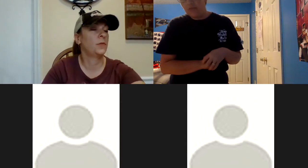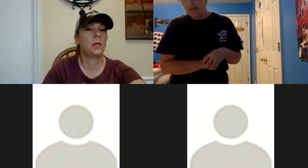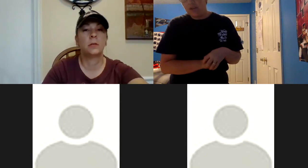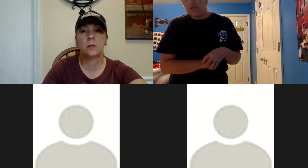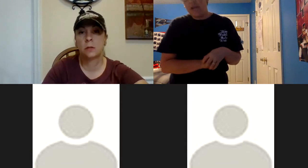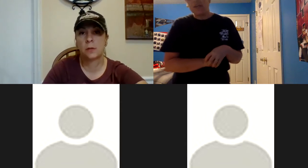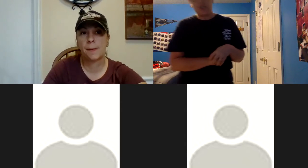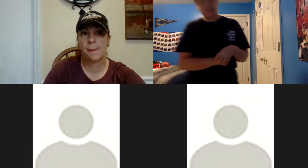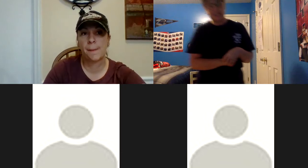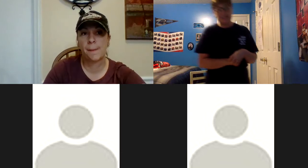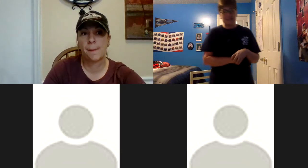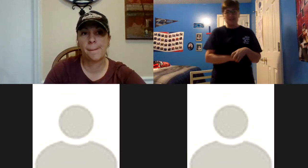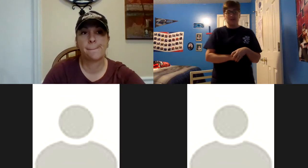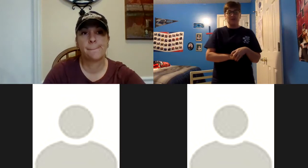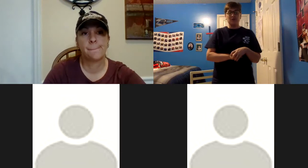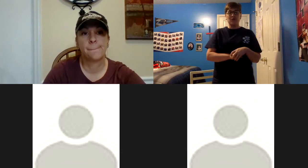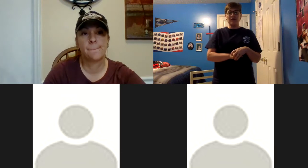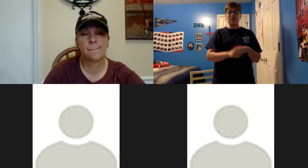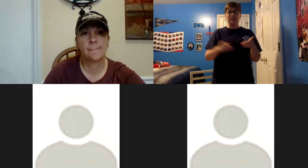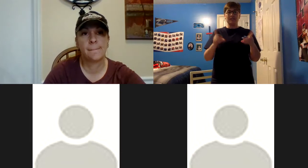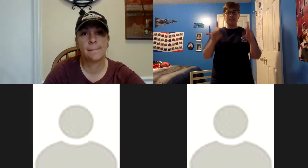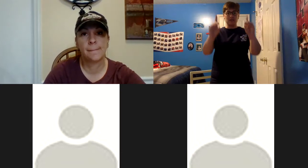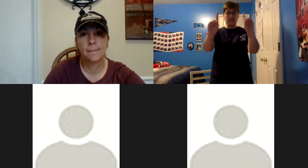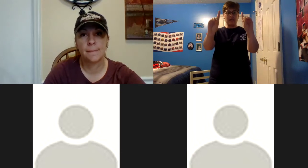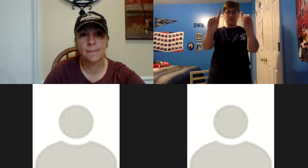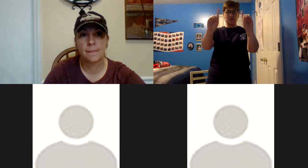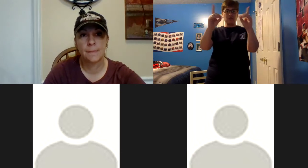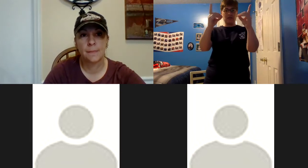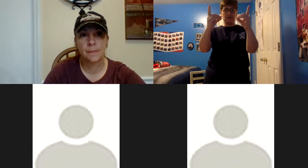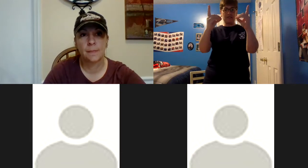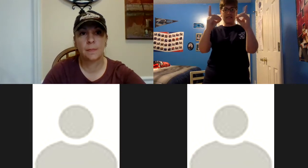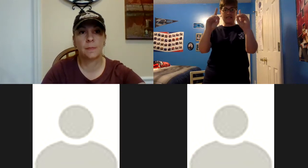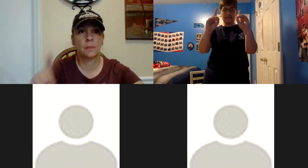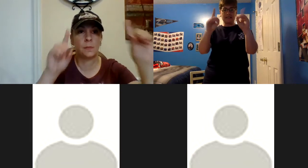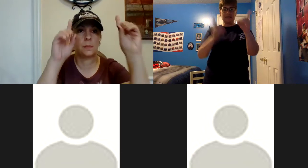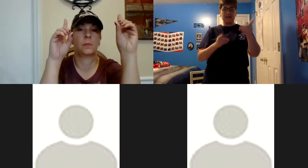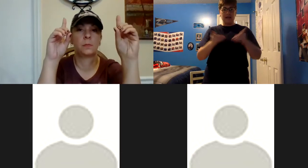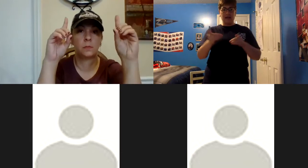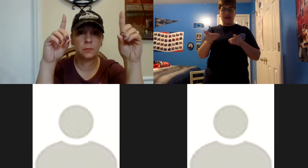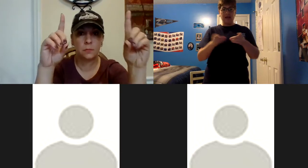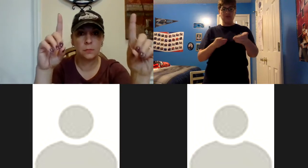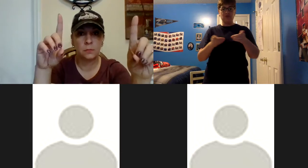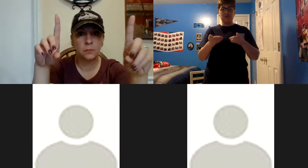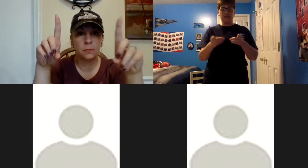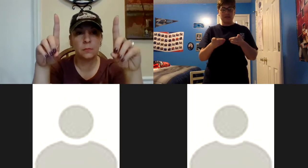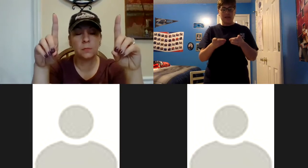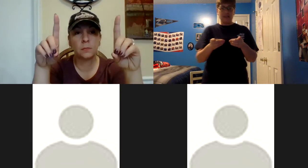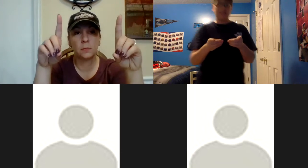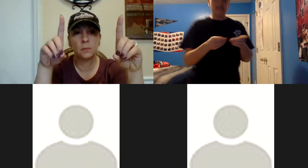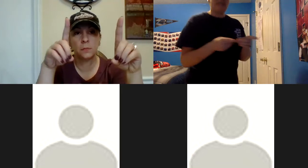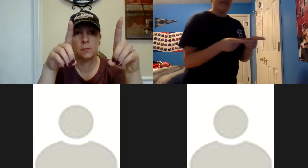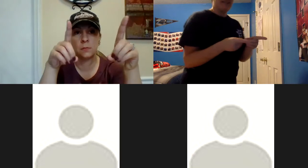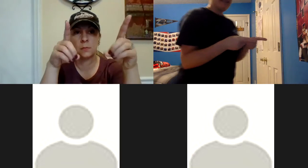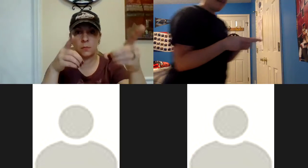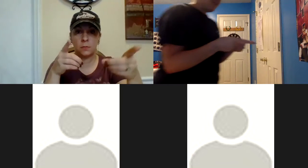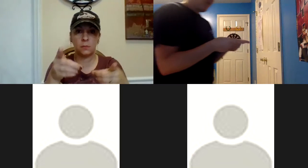Then we've got directions. So directions, you take your 2-letter D's and you're just, it's